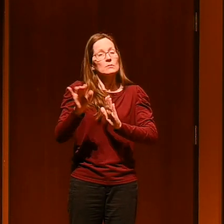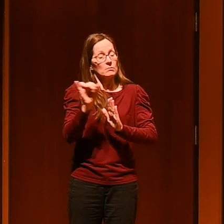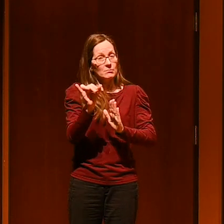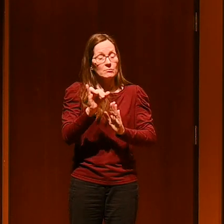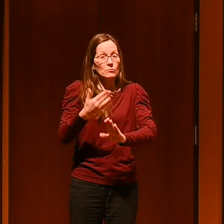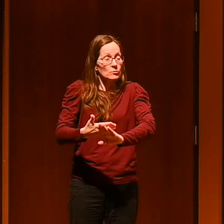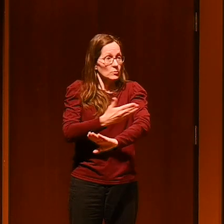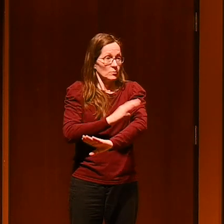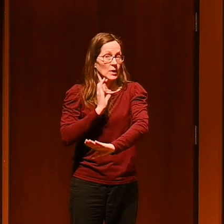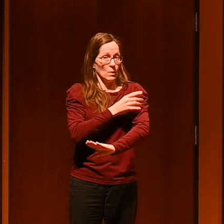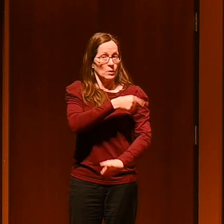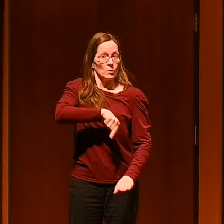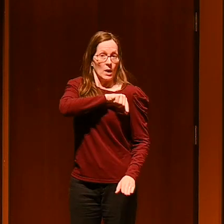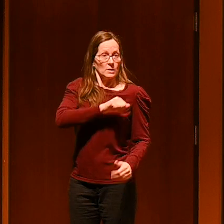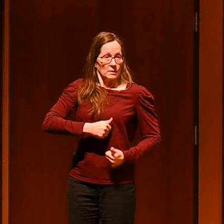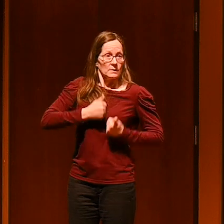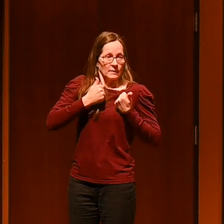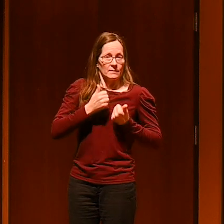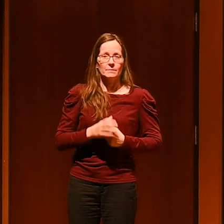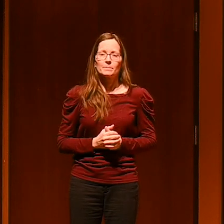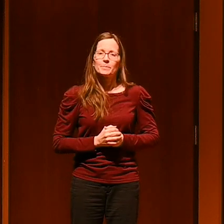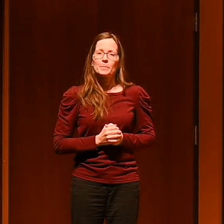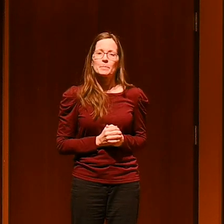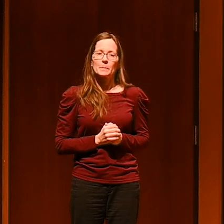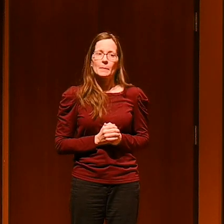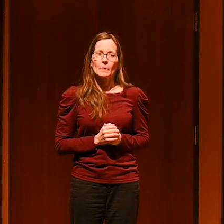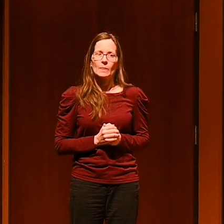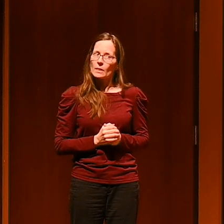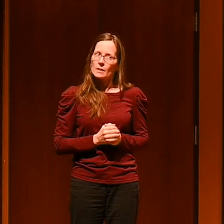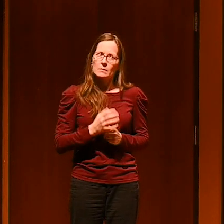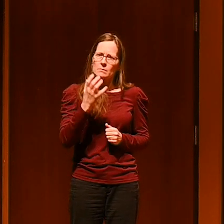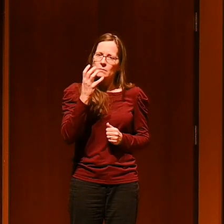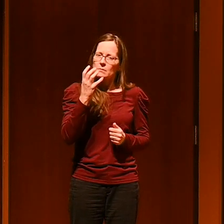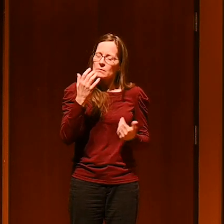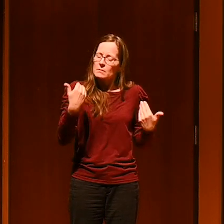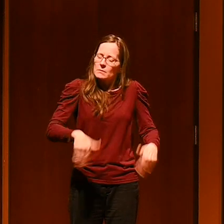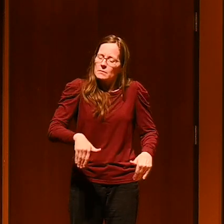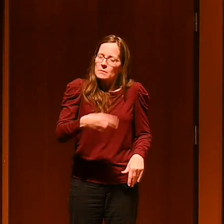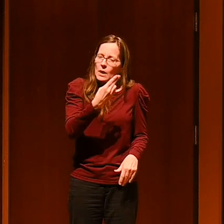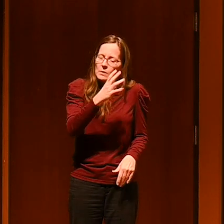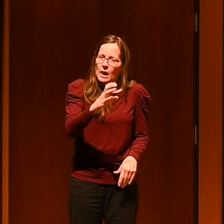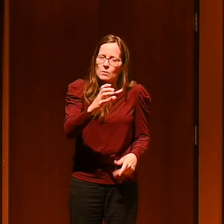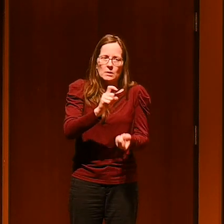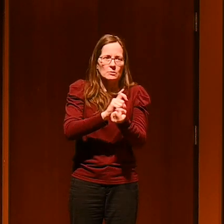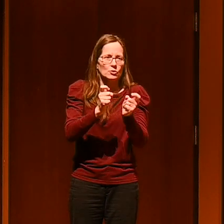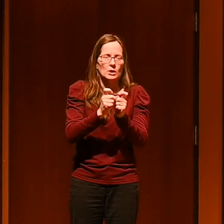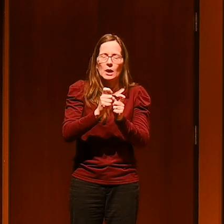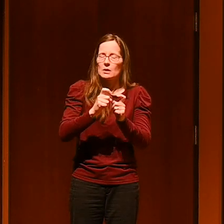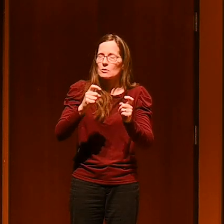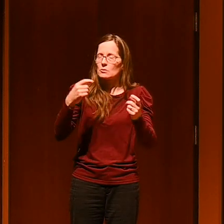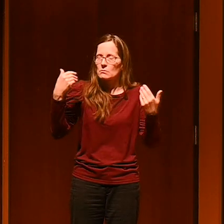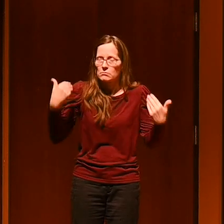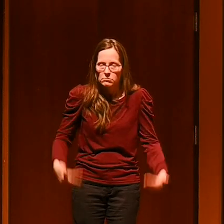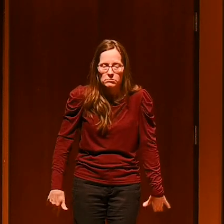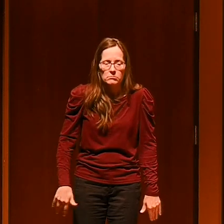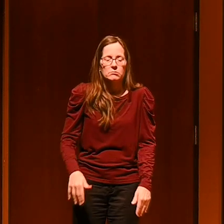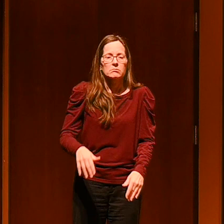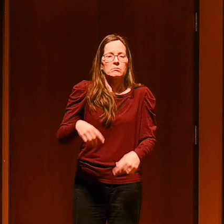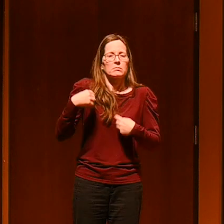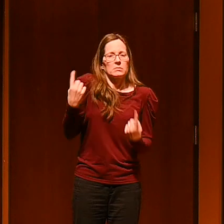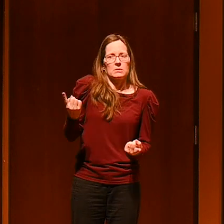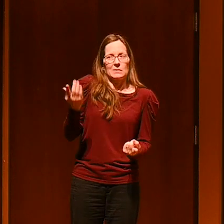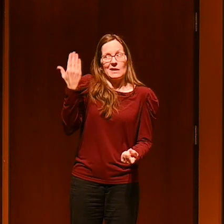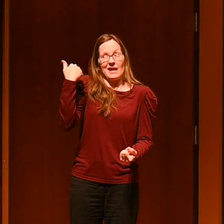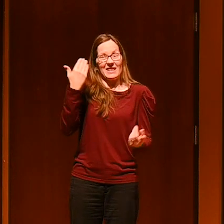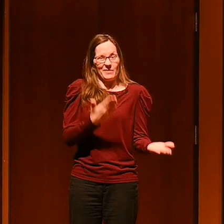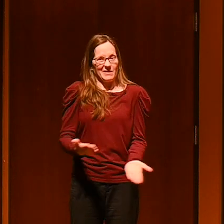life. The county has changed dramatically since the last plan, Arts Vision